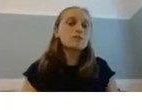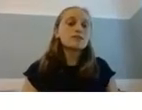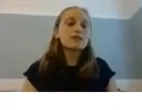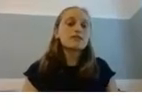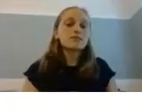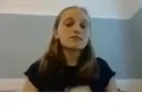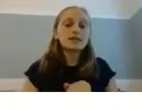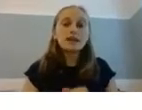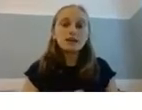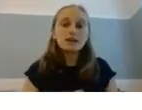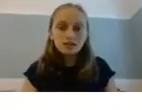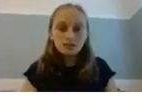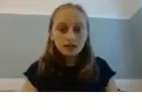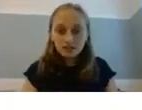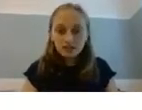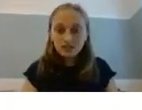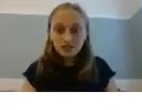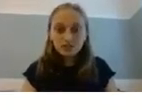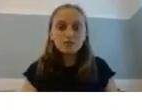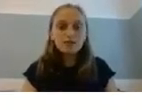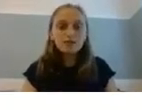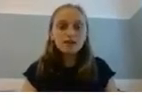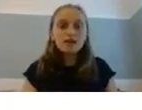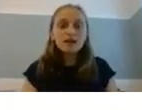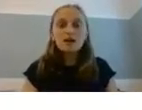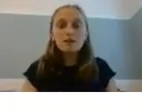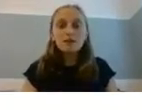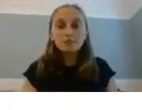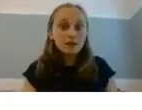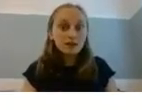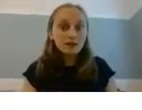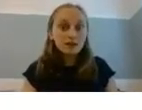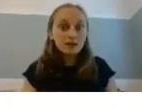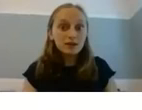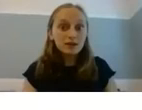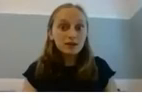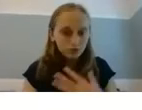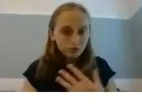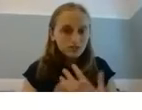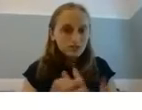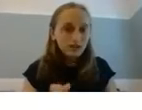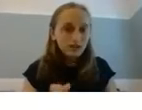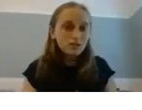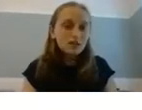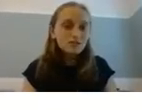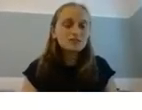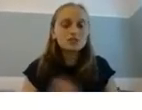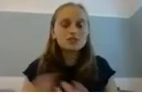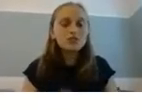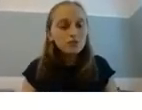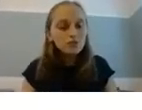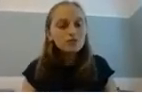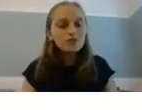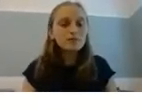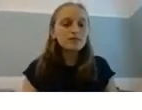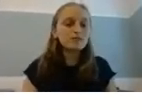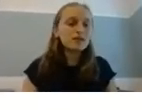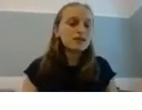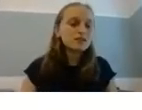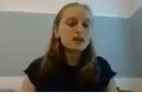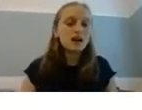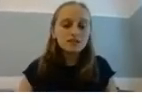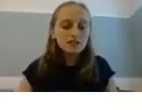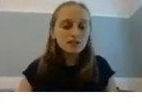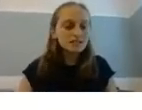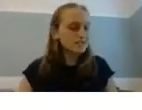we played a lot of games like hangman to practice fingerspelling and bingo for words. We would have themes such as food, family and